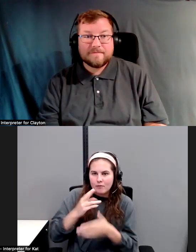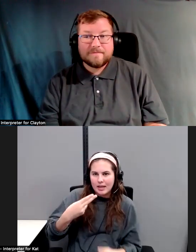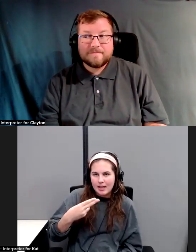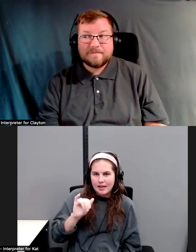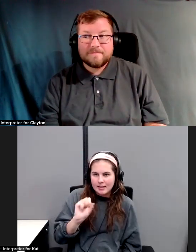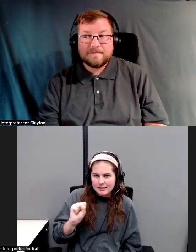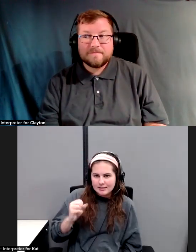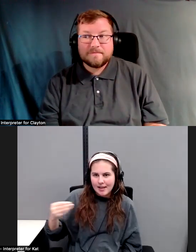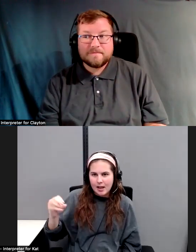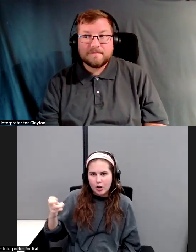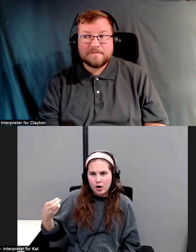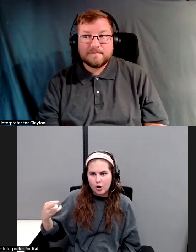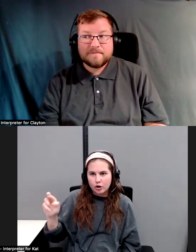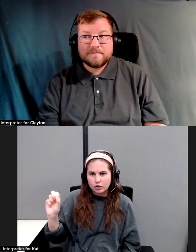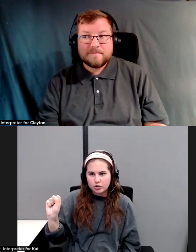crew?